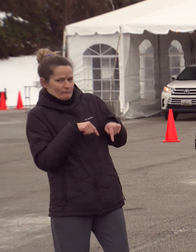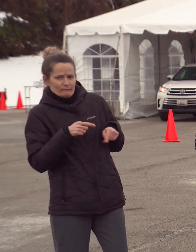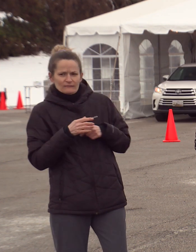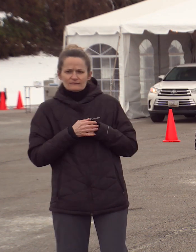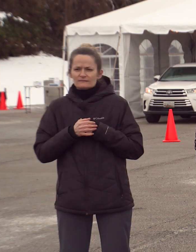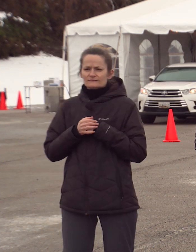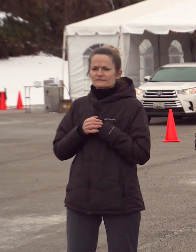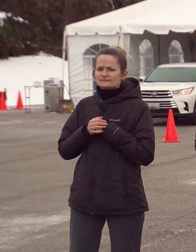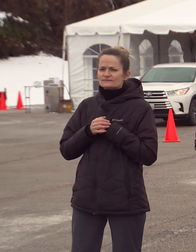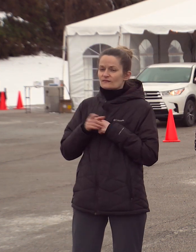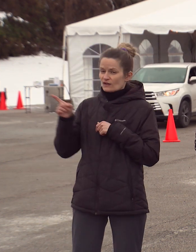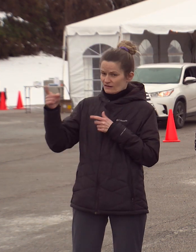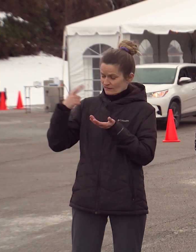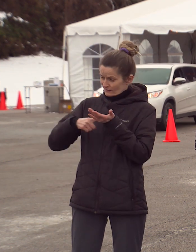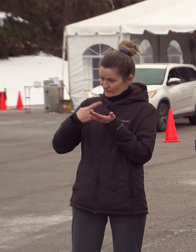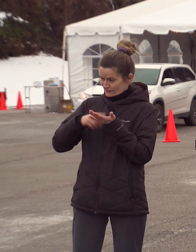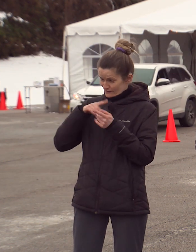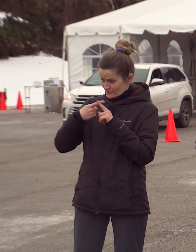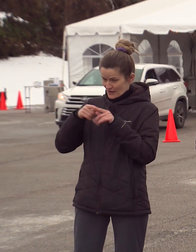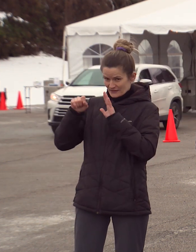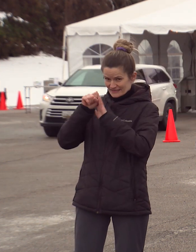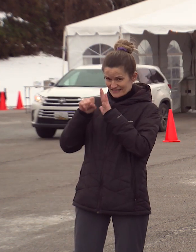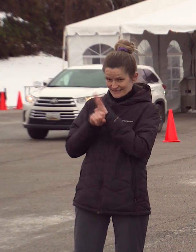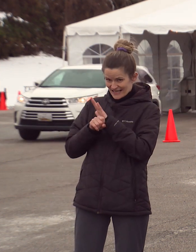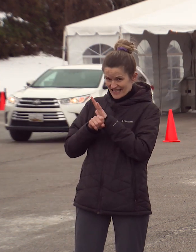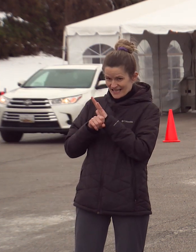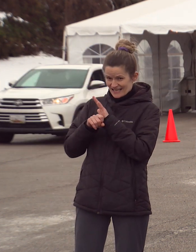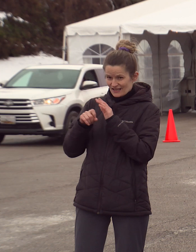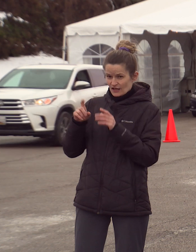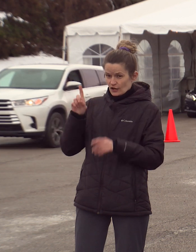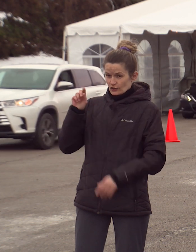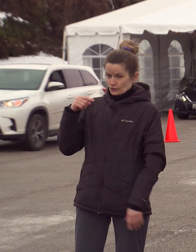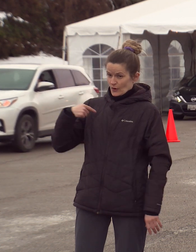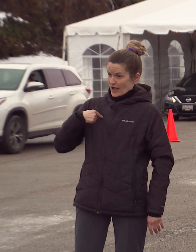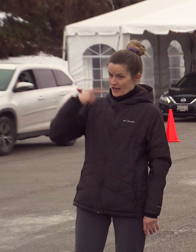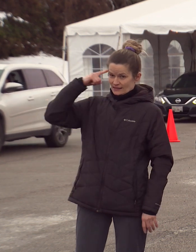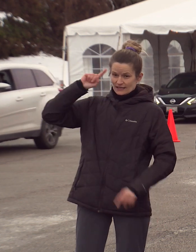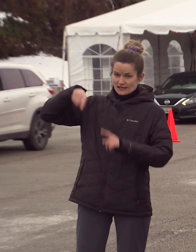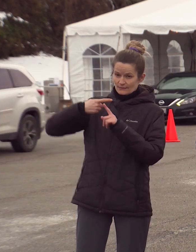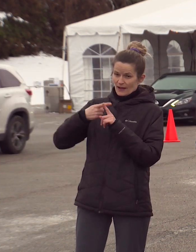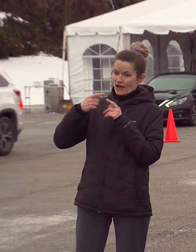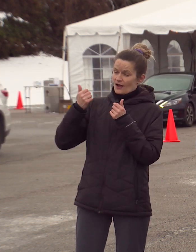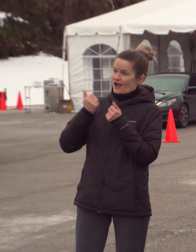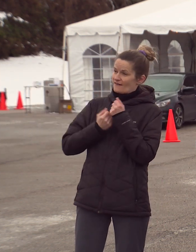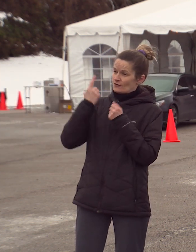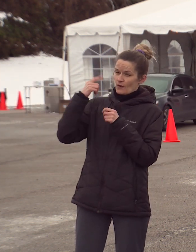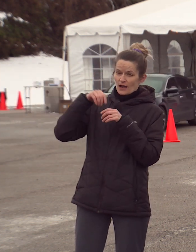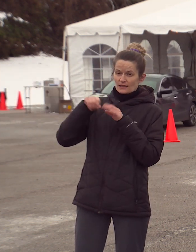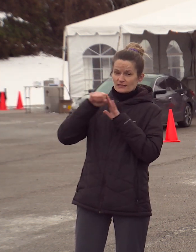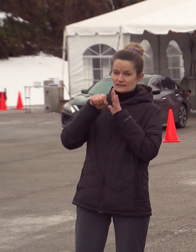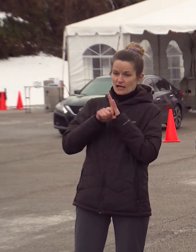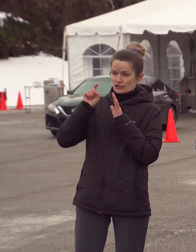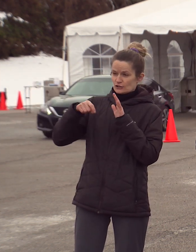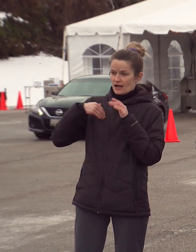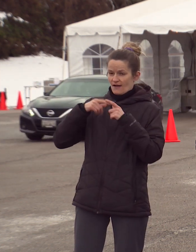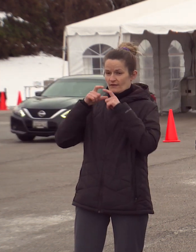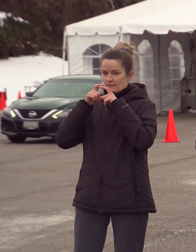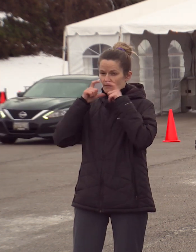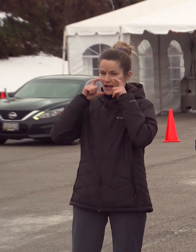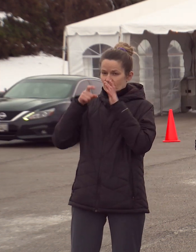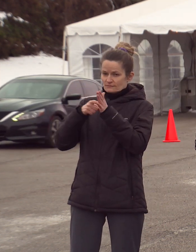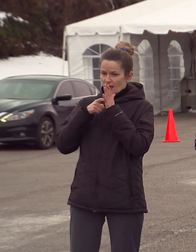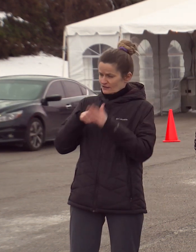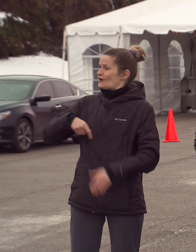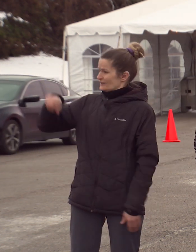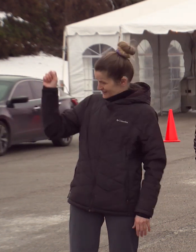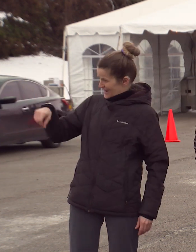Jane, I would think about, do I think the state, everybody in the state should have a mask mandate, should be statewide? Absolutely, it should be, right? I think, and